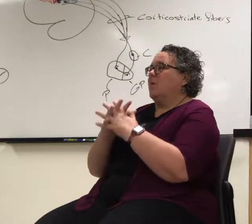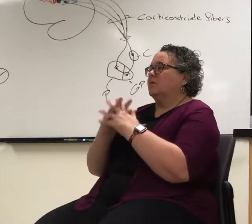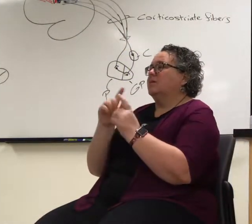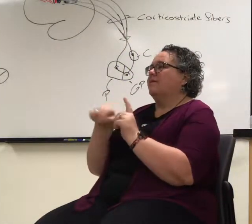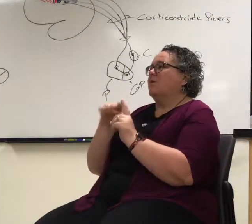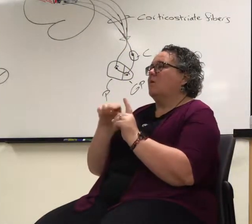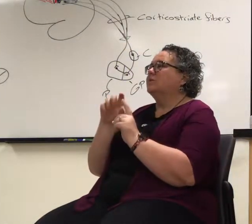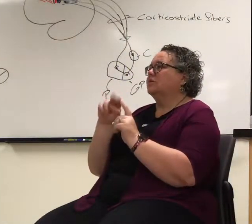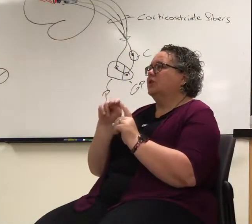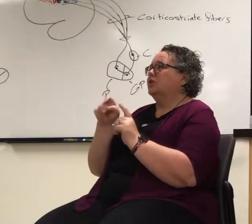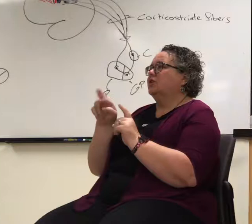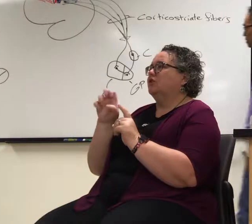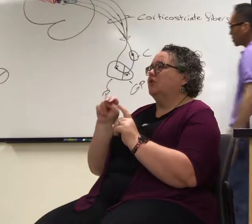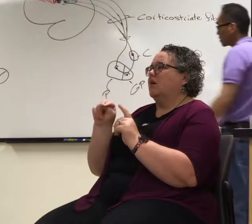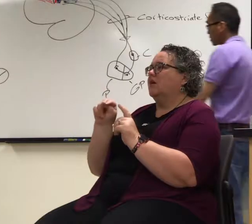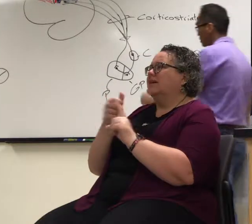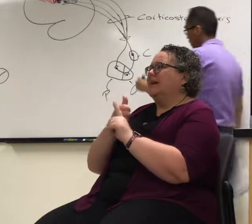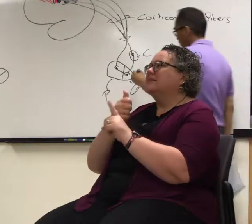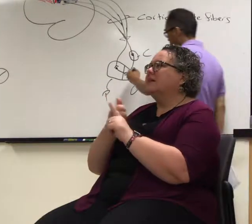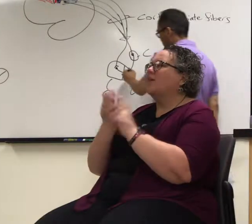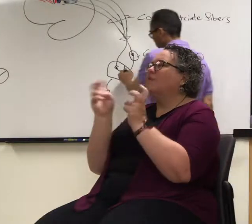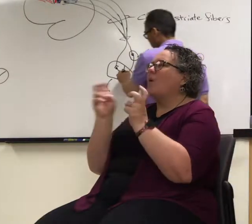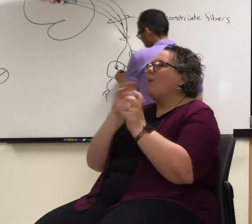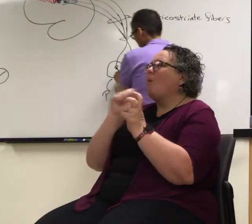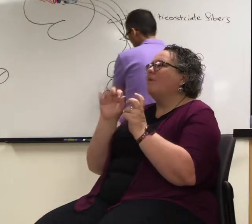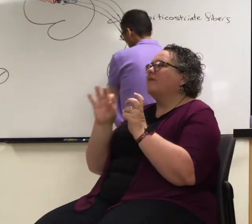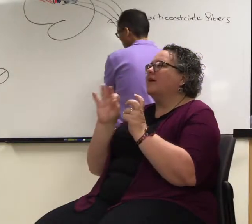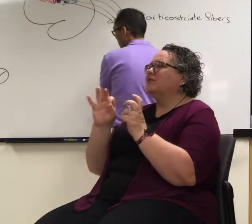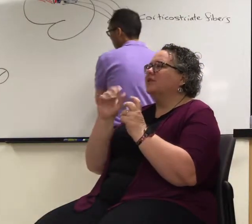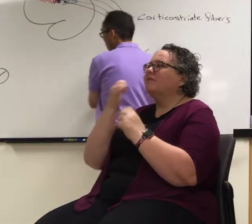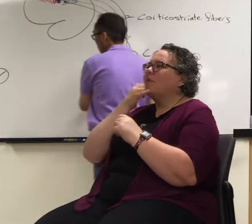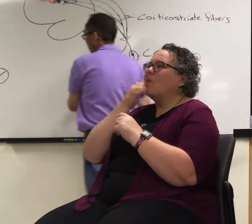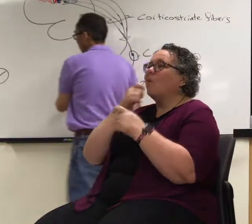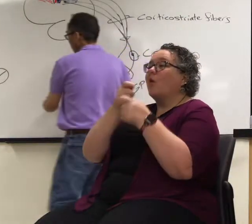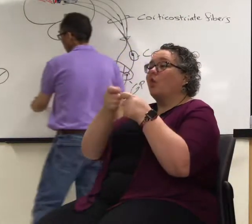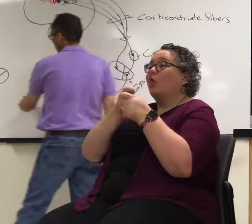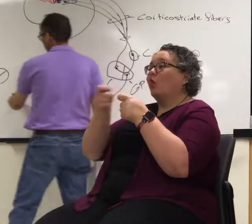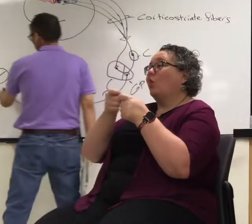neurons. It's a switchboard. Well, anyways, some of the